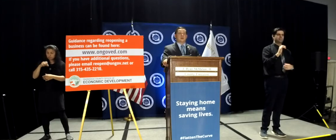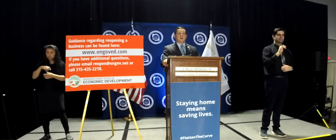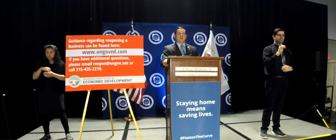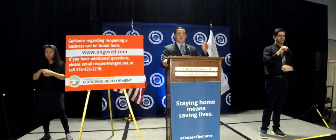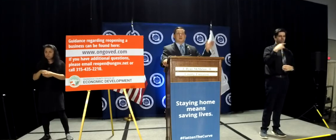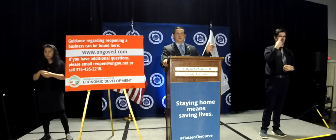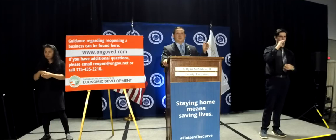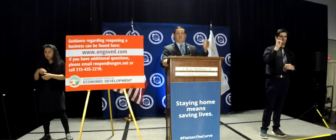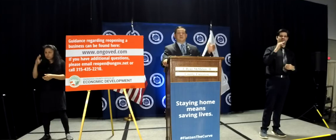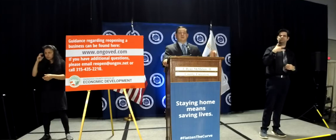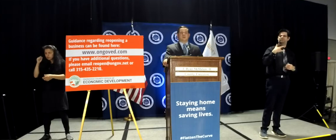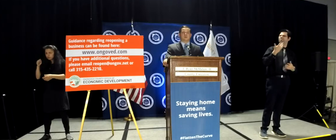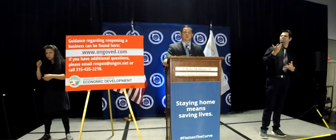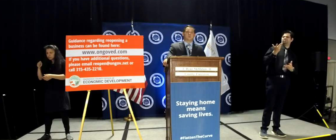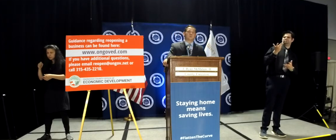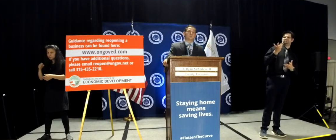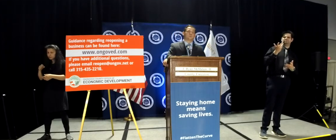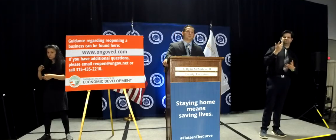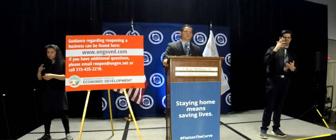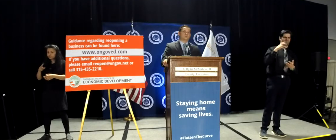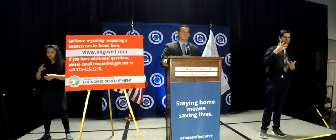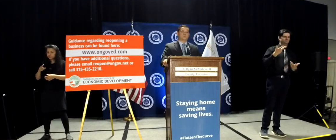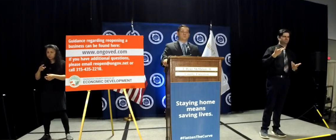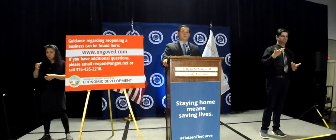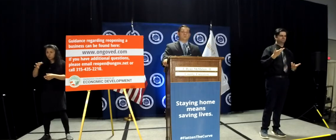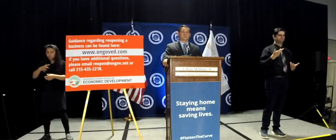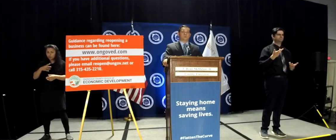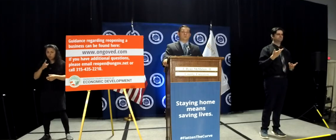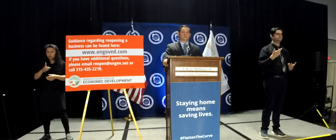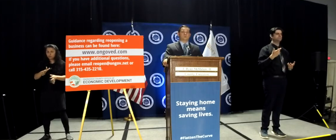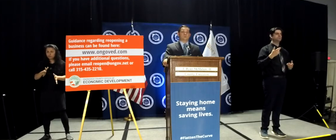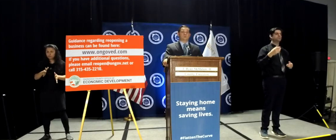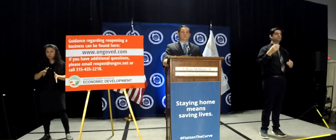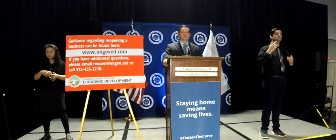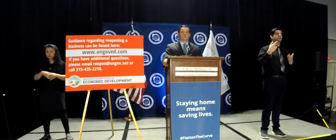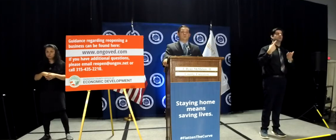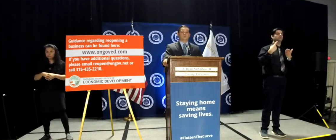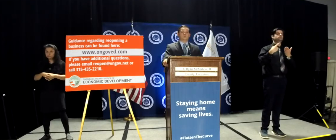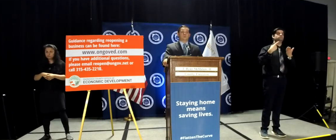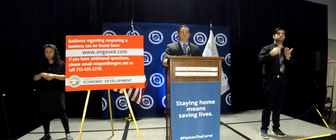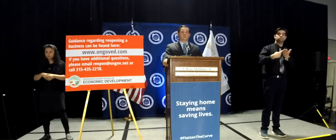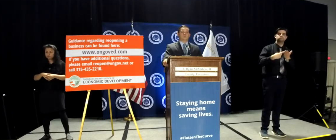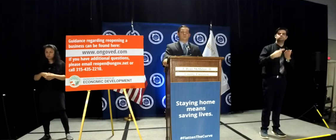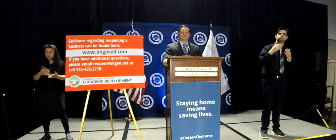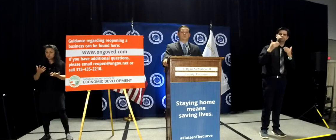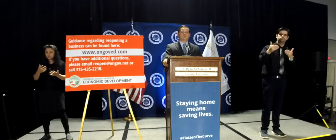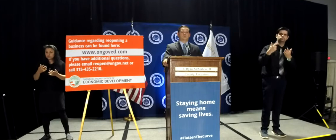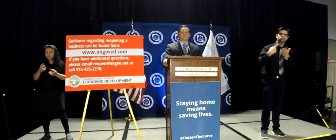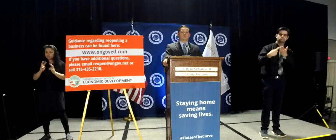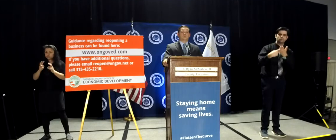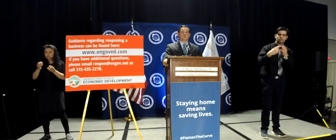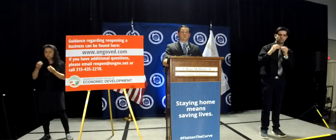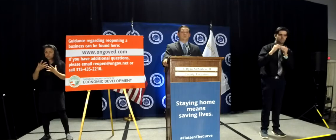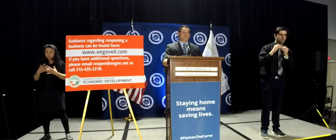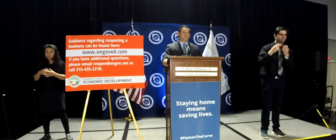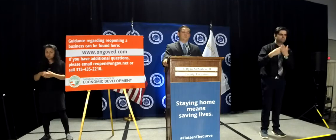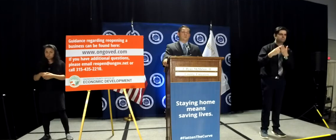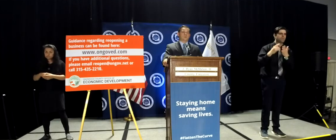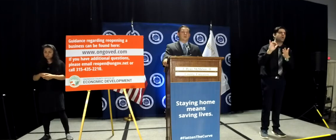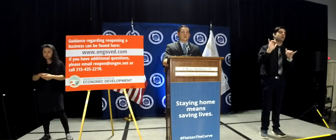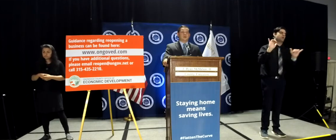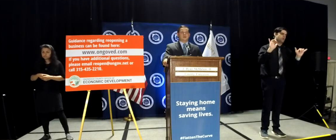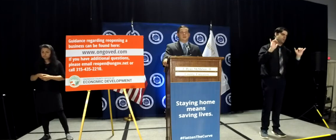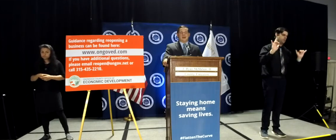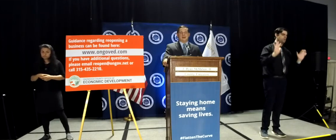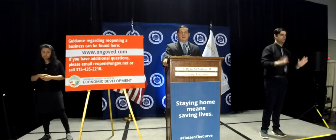what their internal process was. Could you give us a little insight? Is it just that overnight between phases we'll show it to these